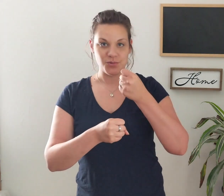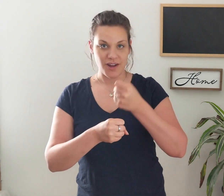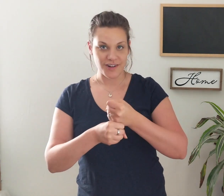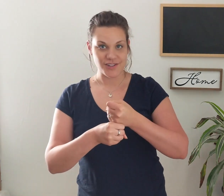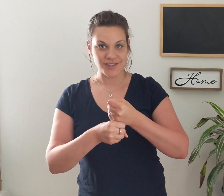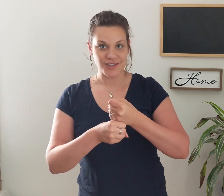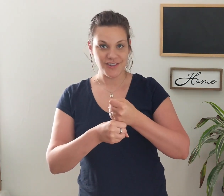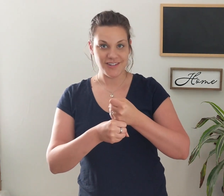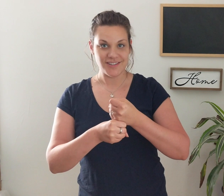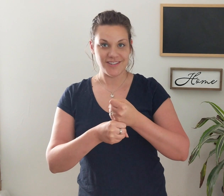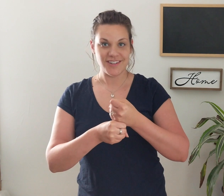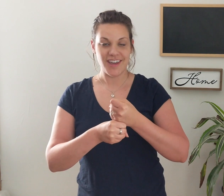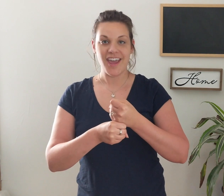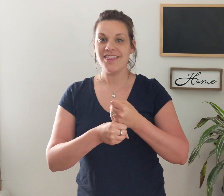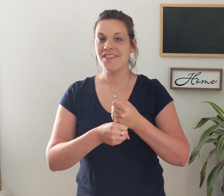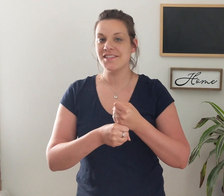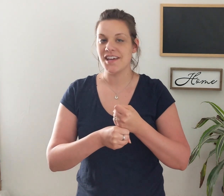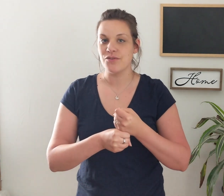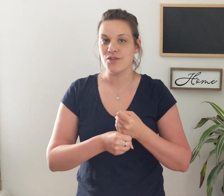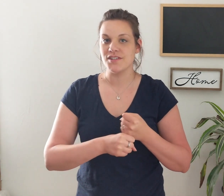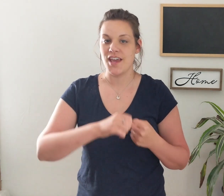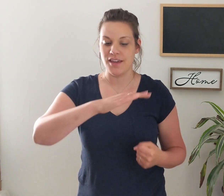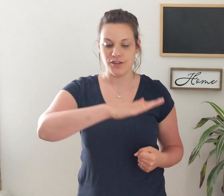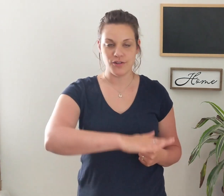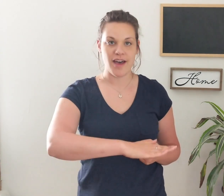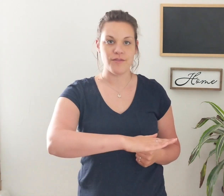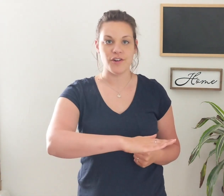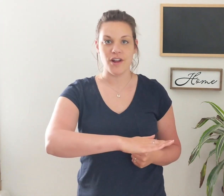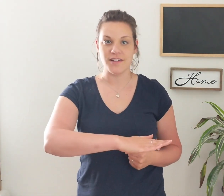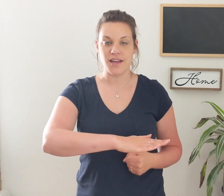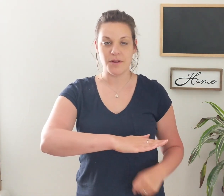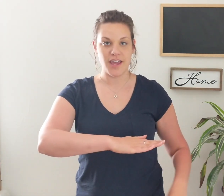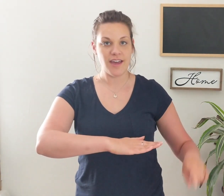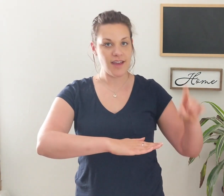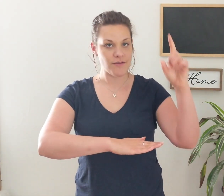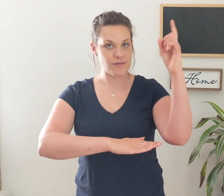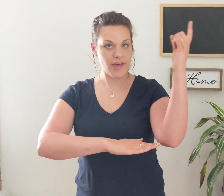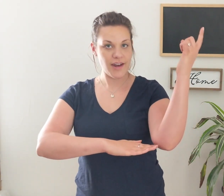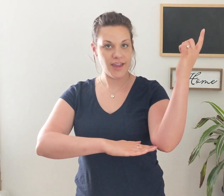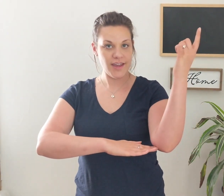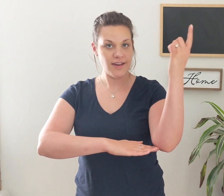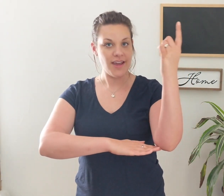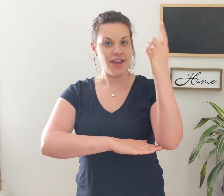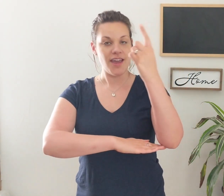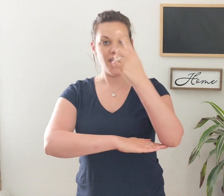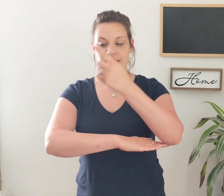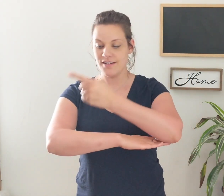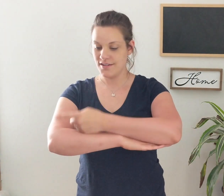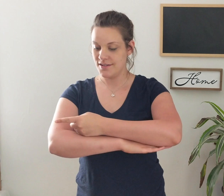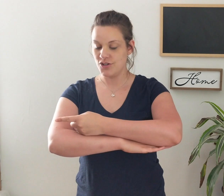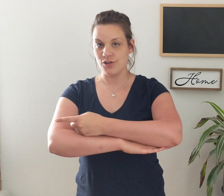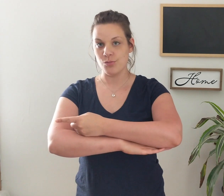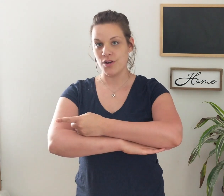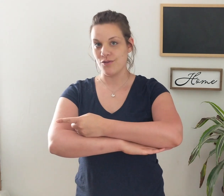we already just learned. And then the sign for day. You'll have your non-dominant hand, have a flat hand, and do your pointer